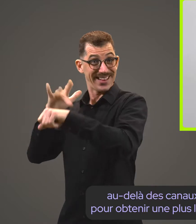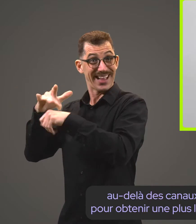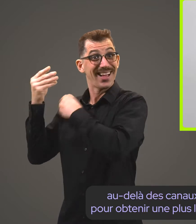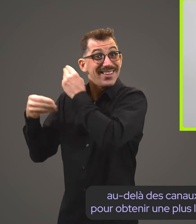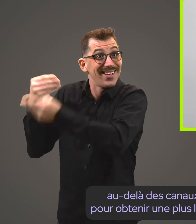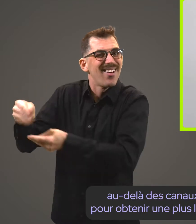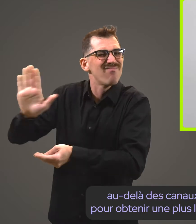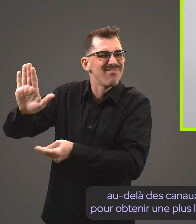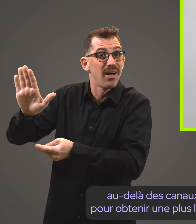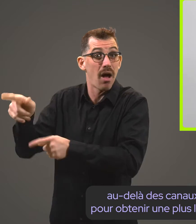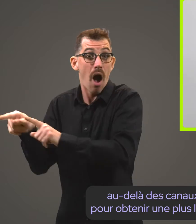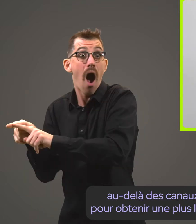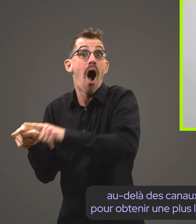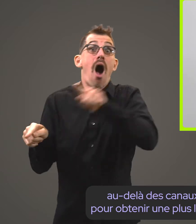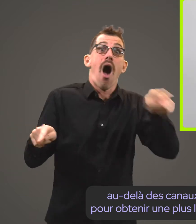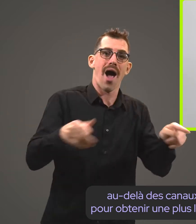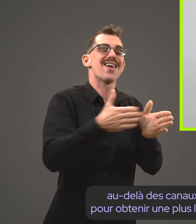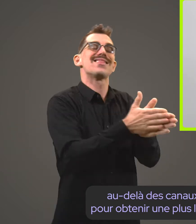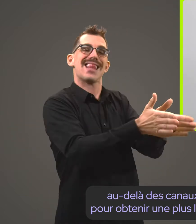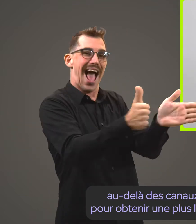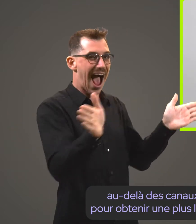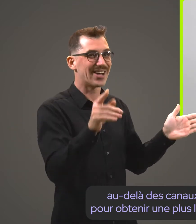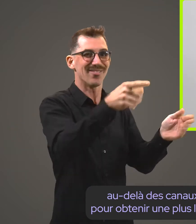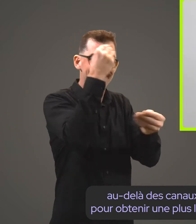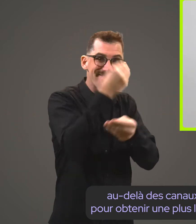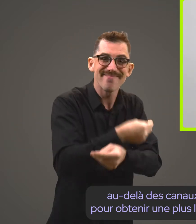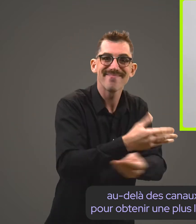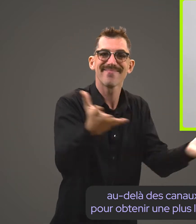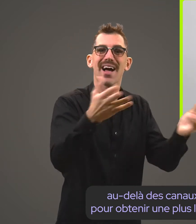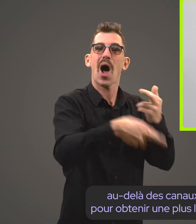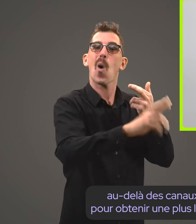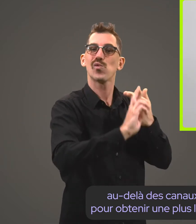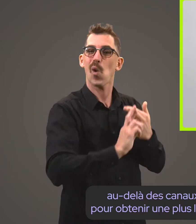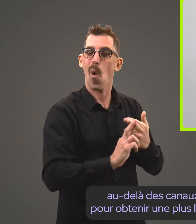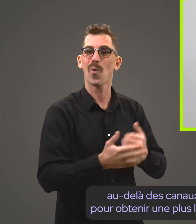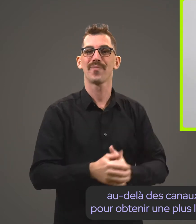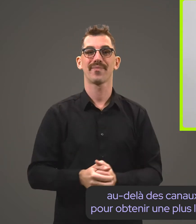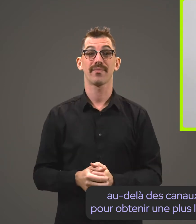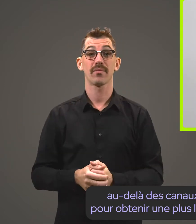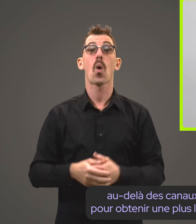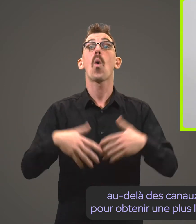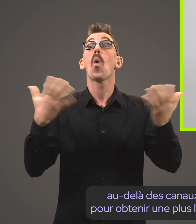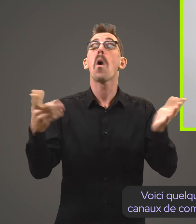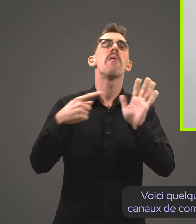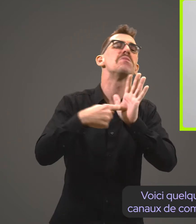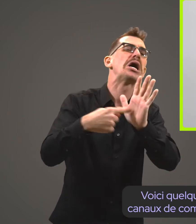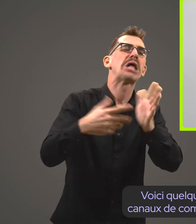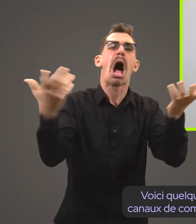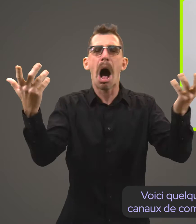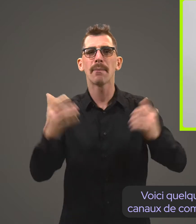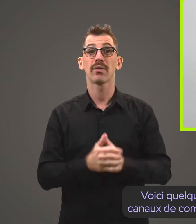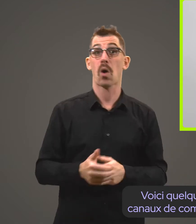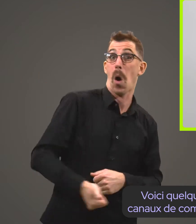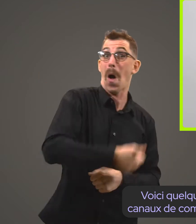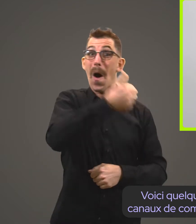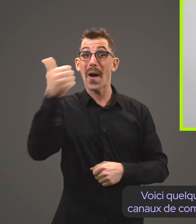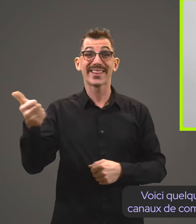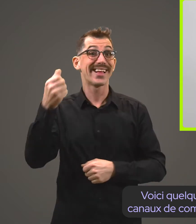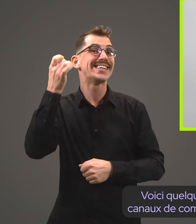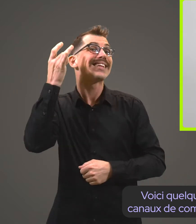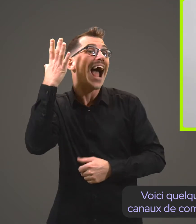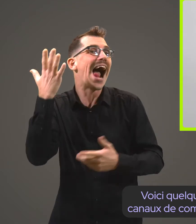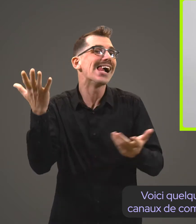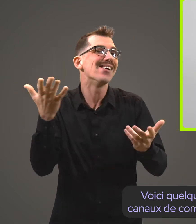going beyond the traditional academic channels to achieve broader uptake of our findings. Here are some examples of